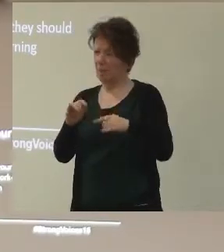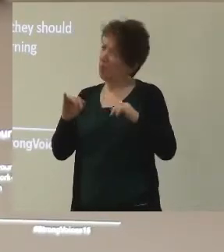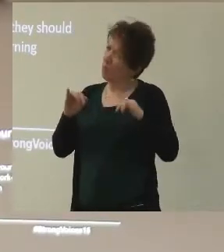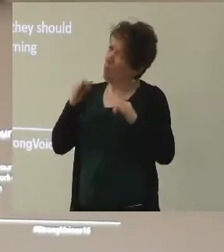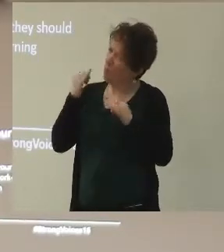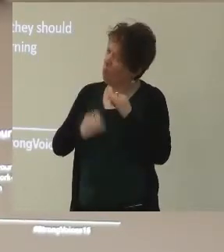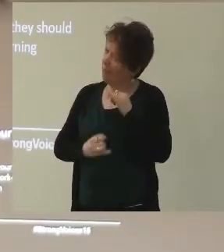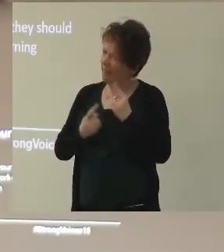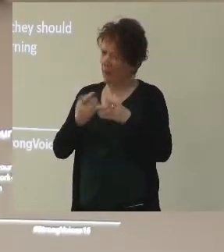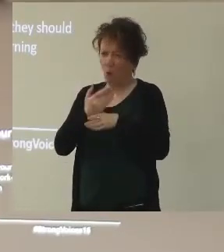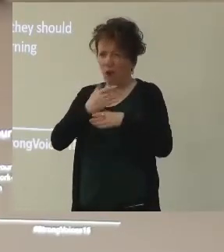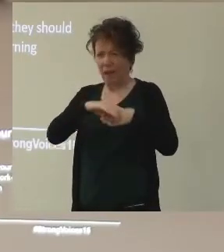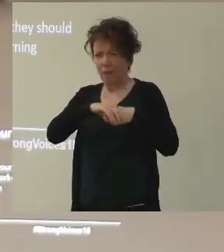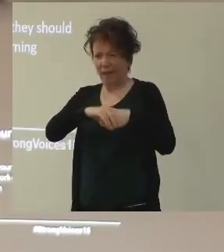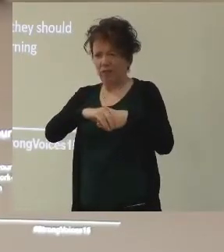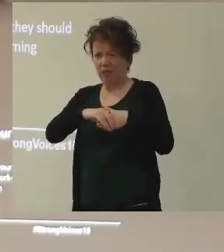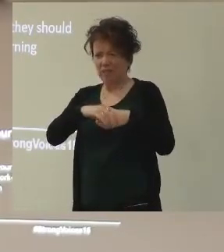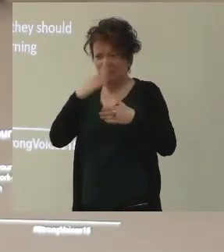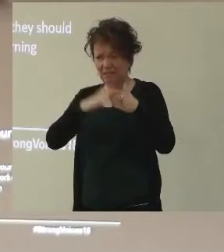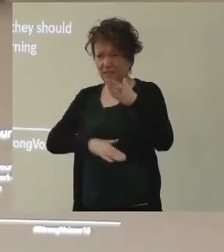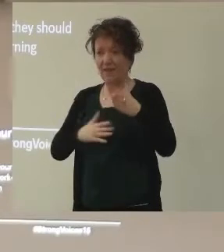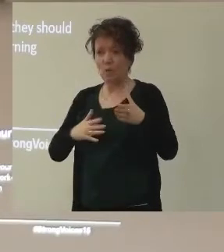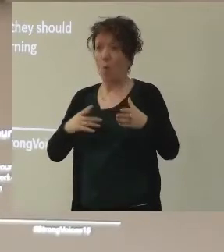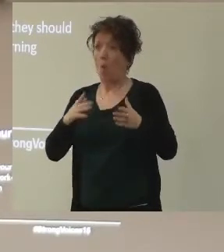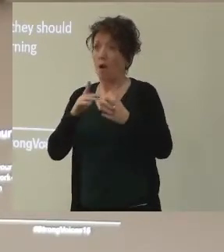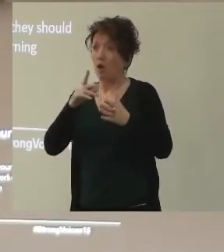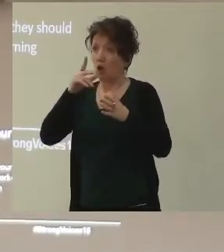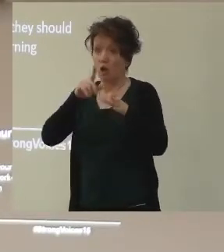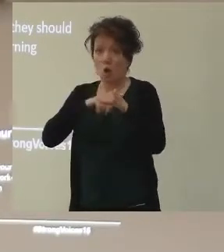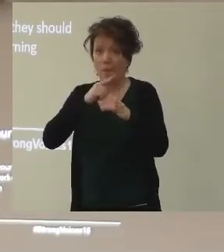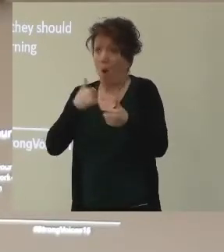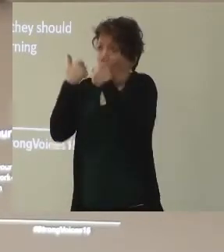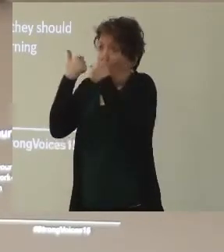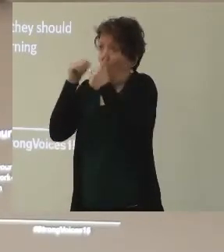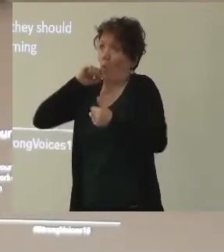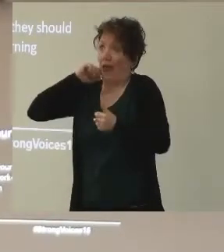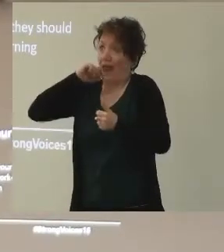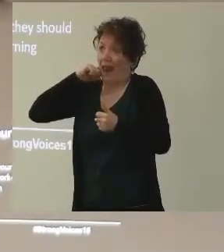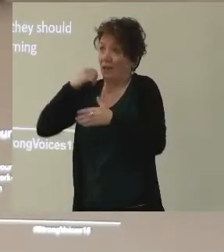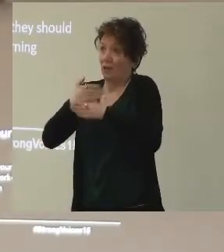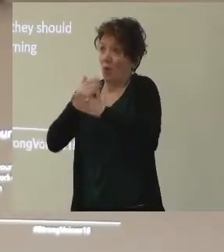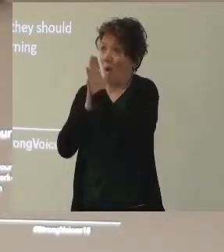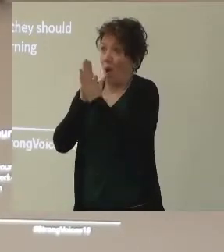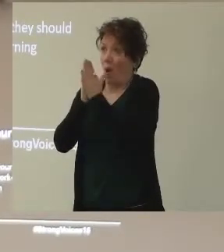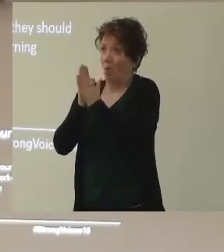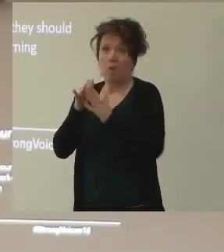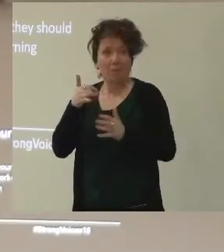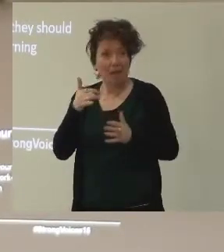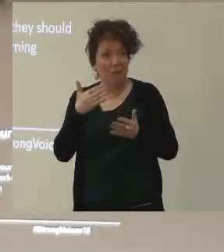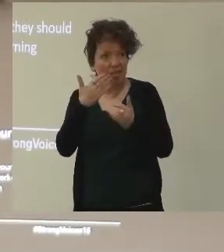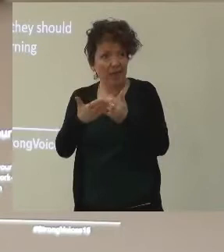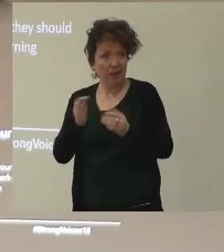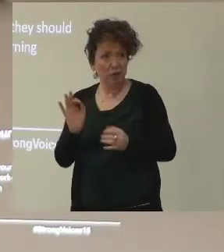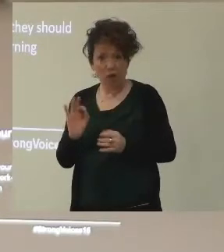with work experience and apprenticeships is kind of raising people's expectations when actually we may well know we don't have a job at the end of it for